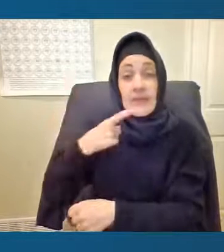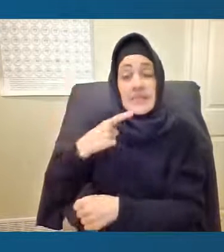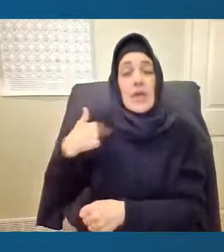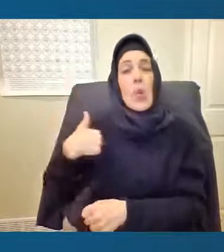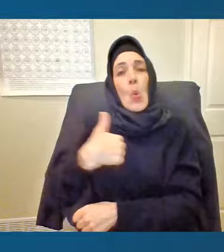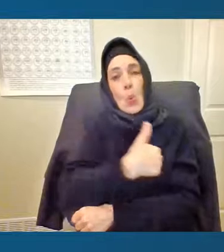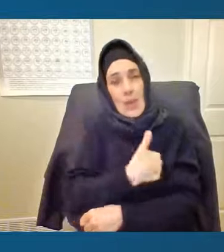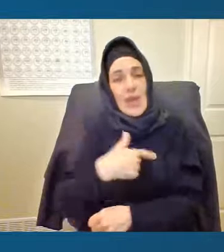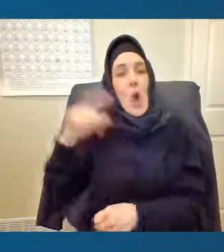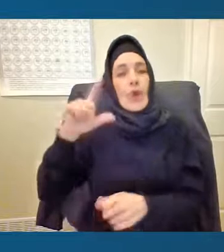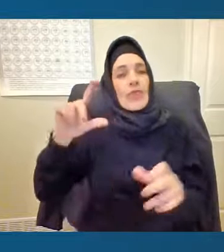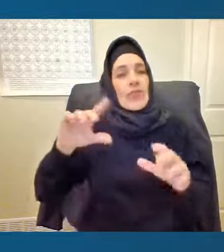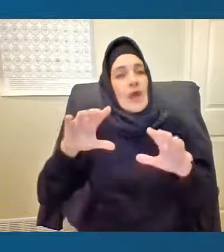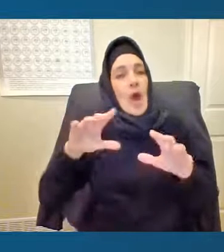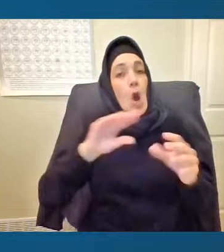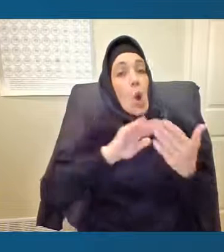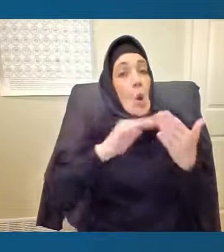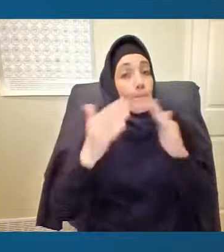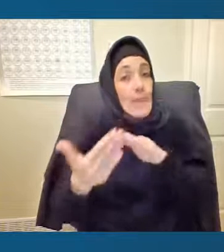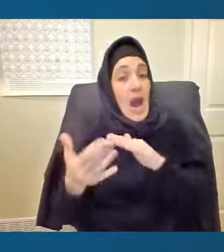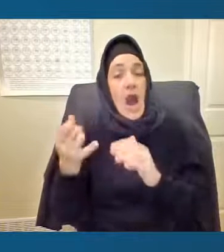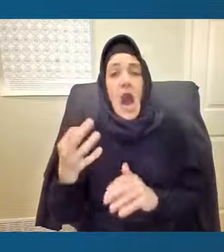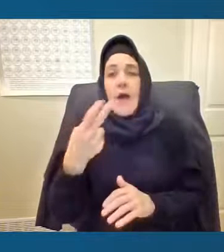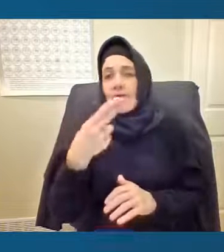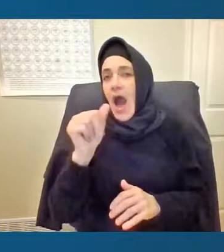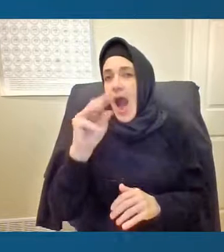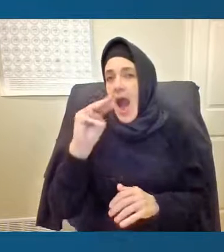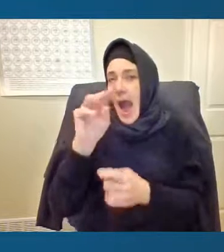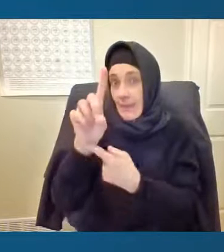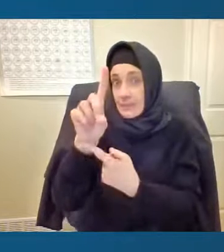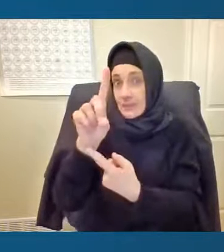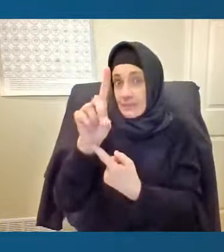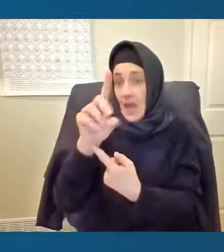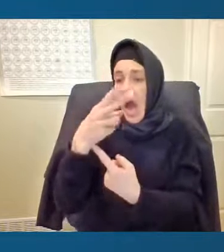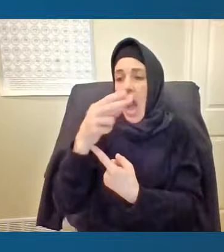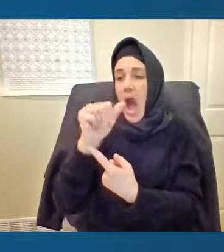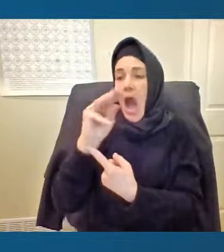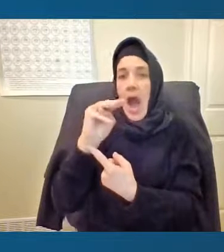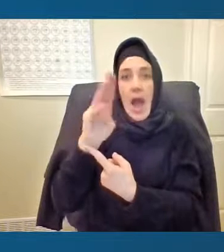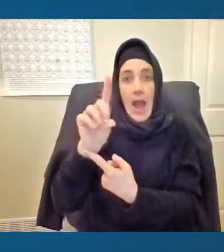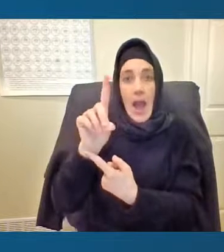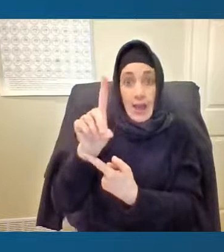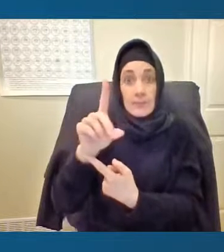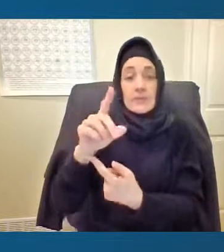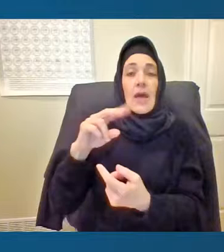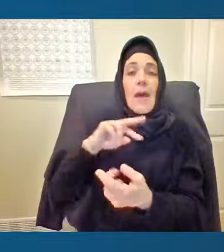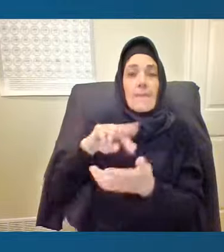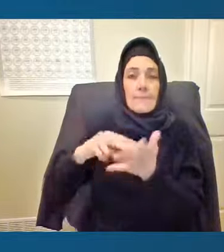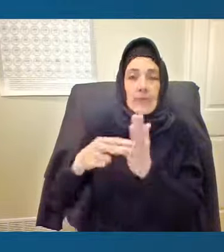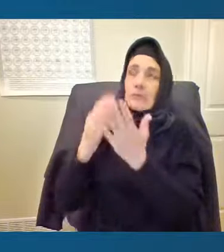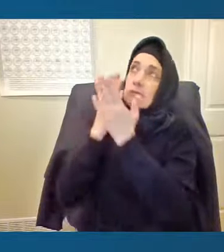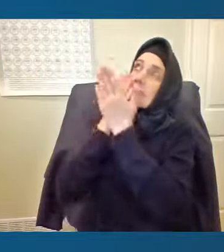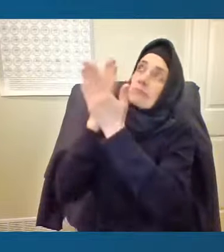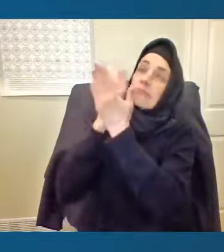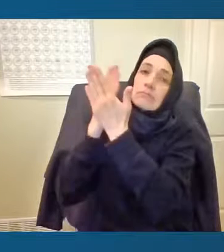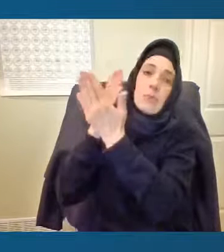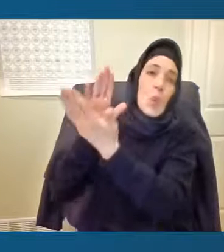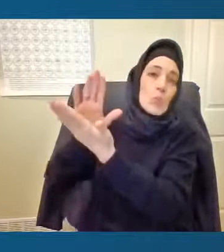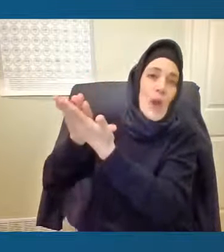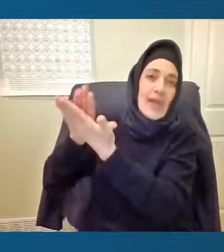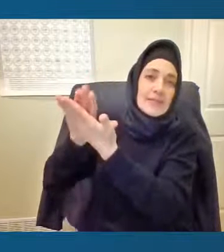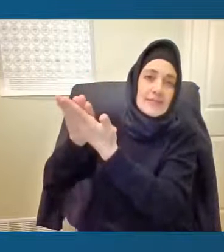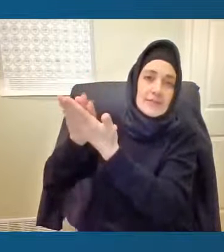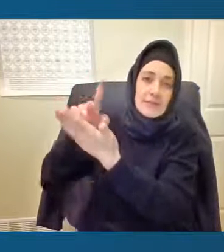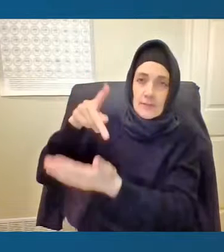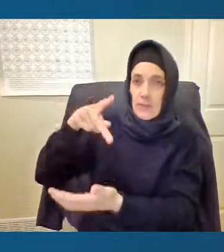hamd. Hamd means praise. We are the ummah of hamd. What does hamd mean? Praise of Allah.